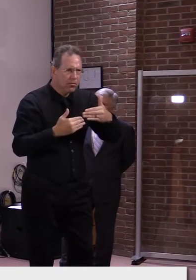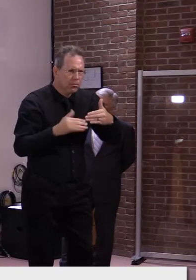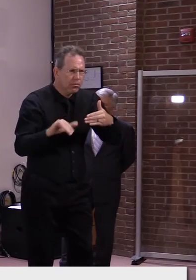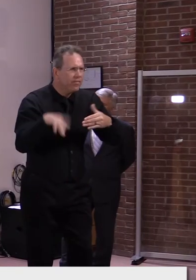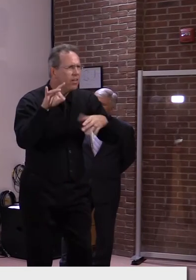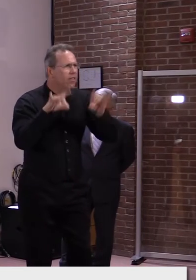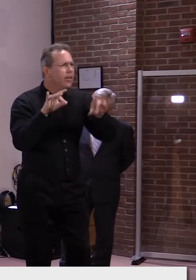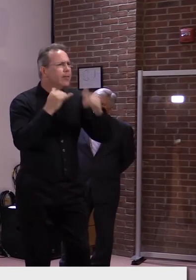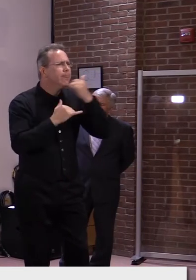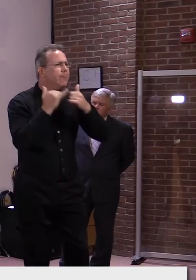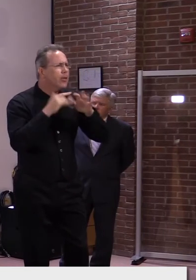they should have jumped.